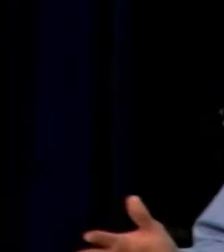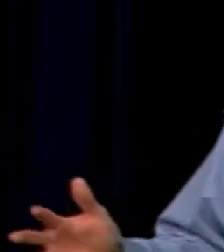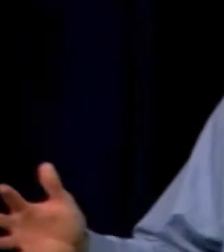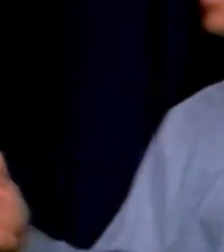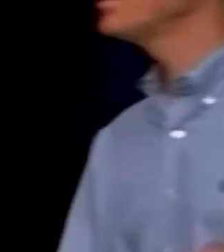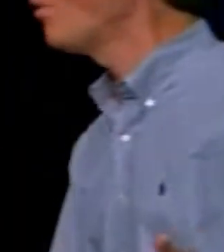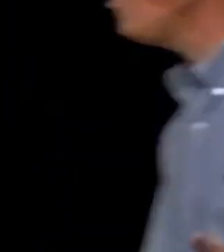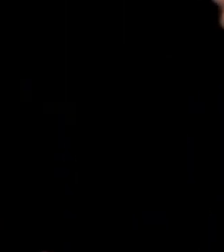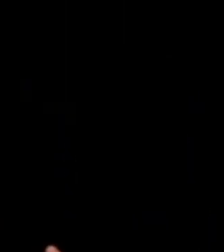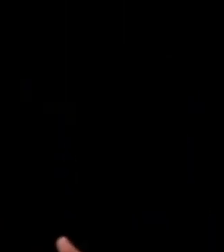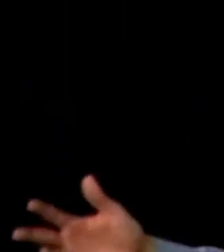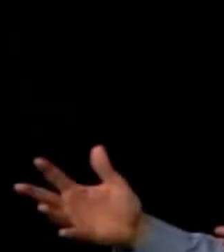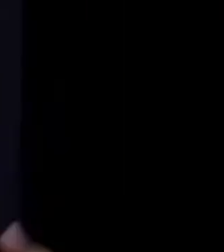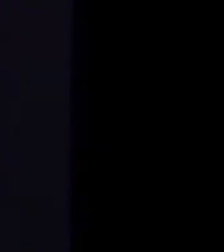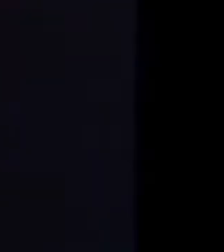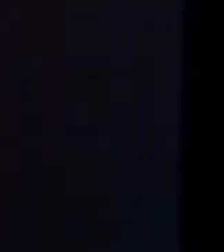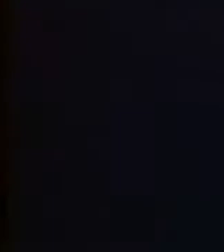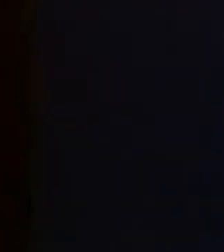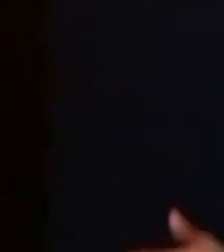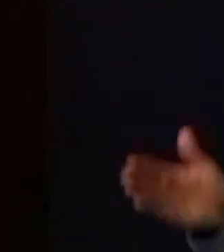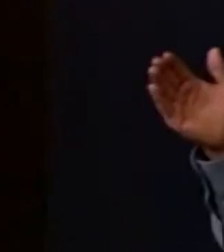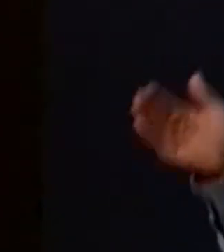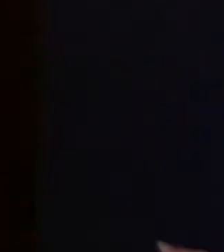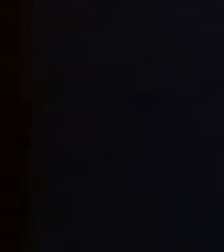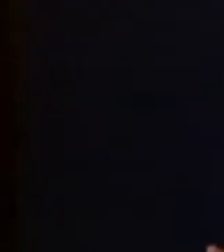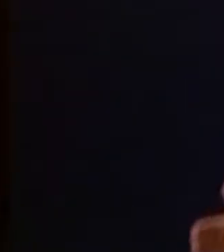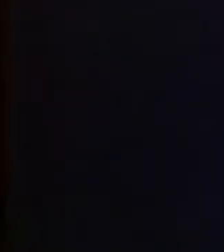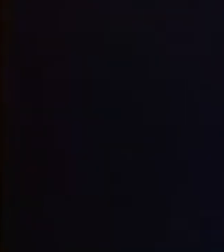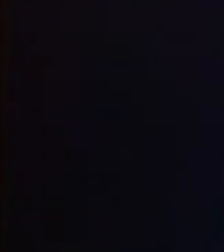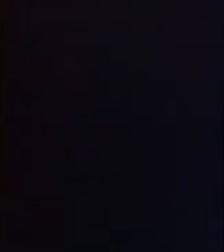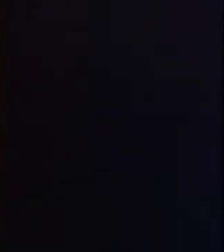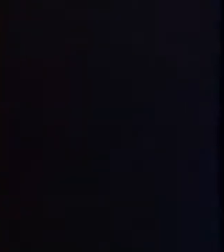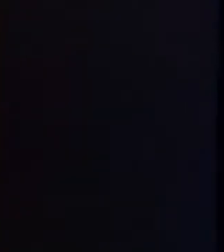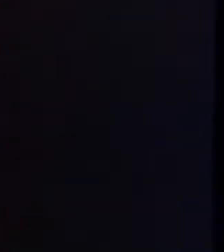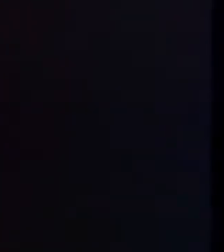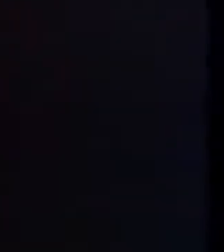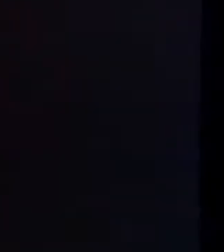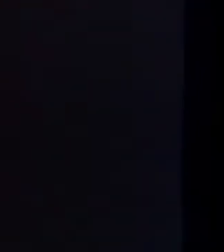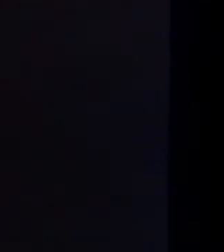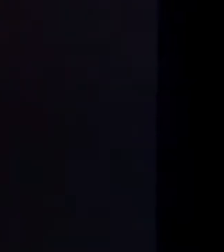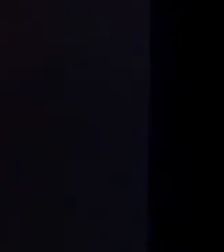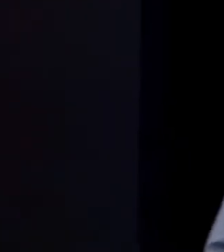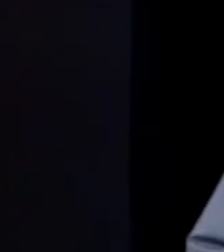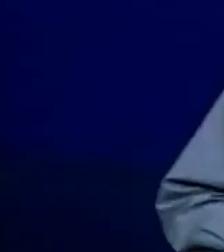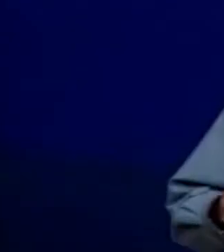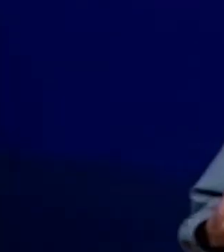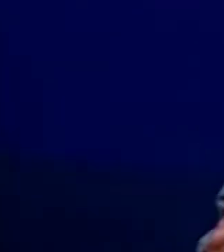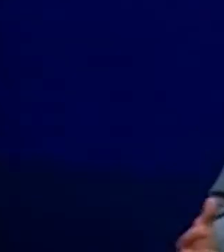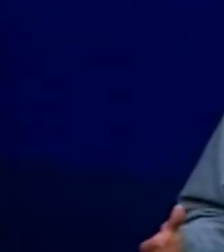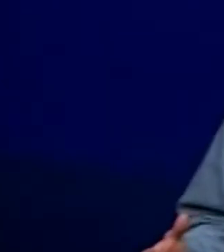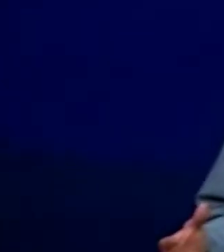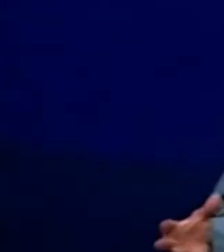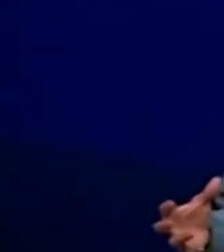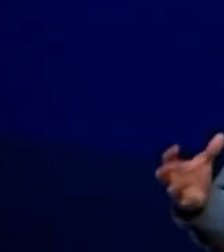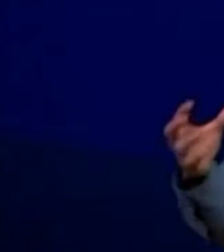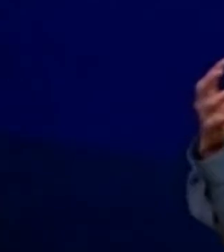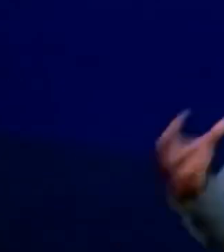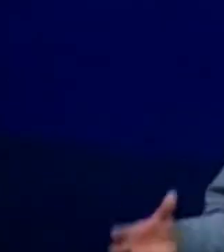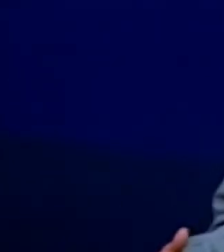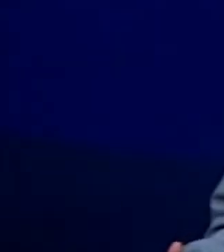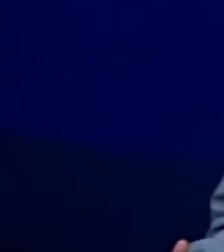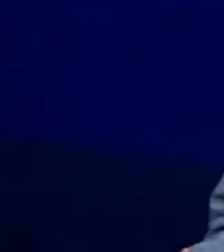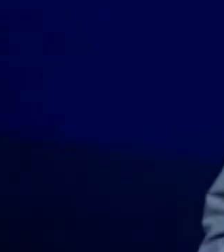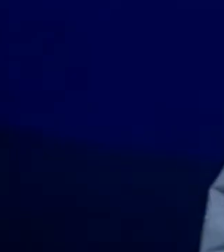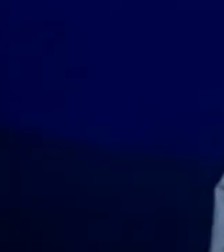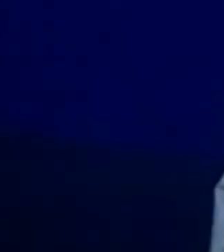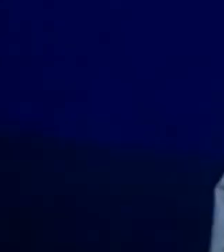Because you have a reward, an inheritance. It is the Lord Christ whom you serve. And this guy